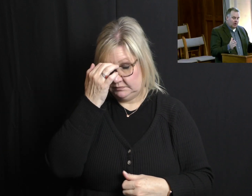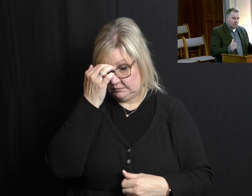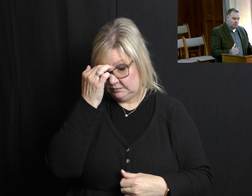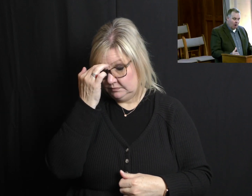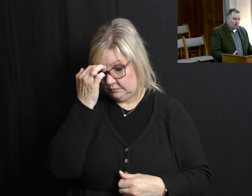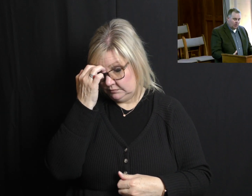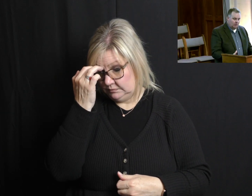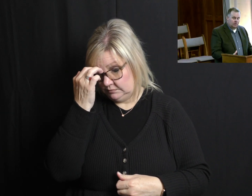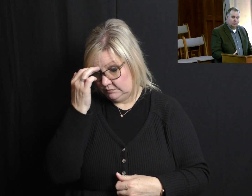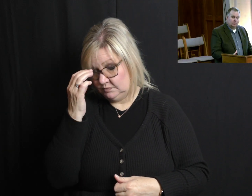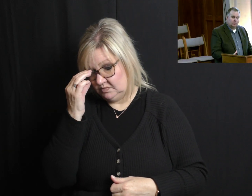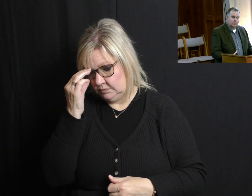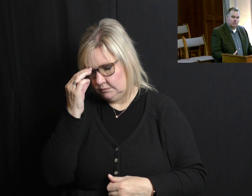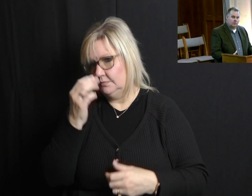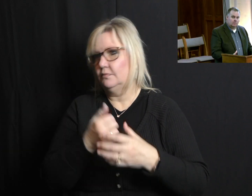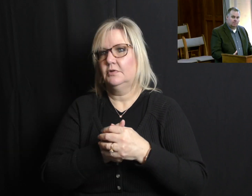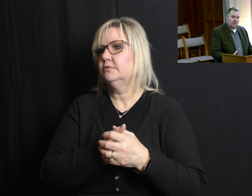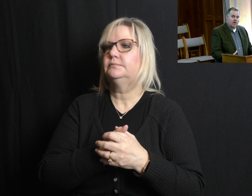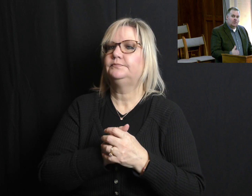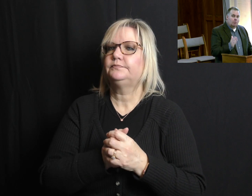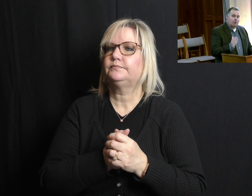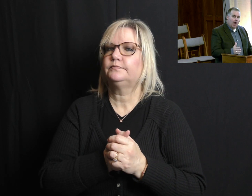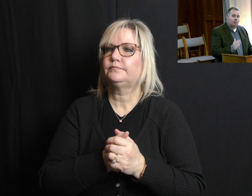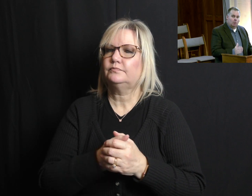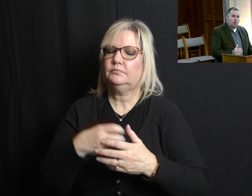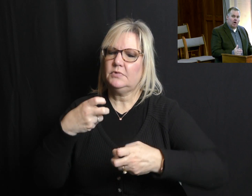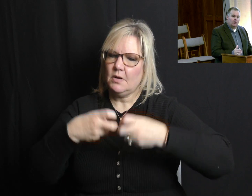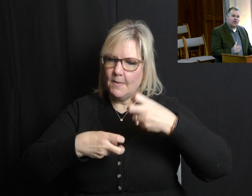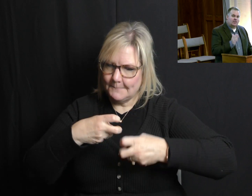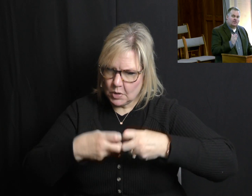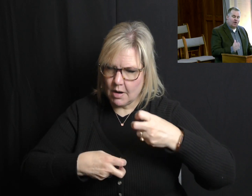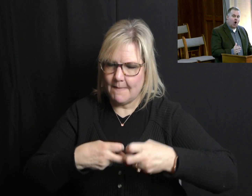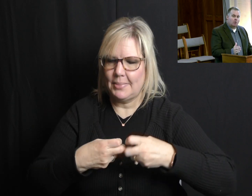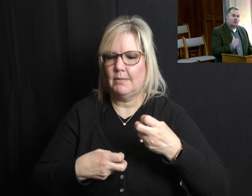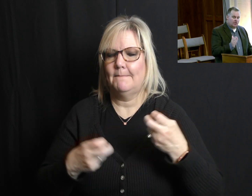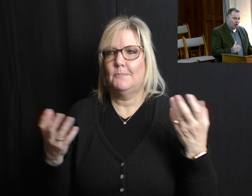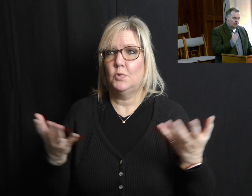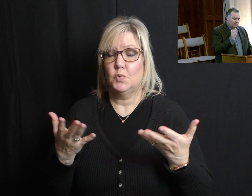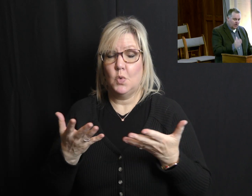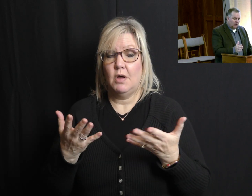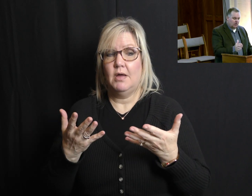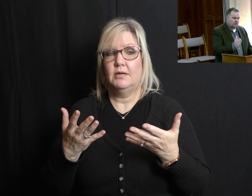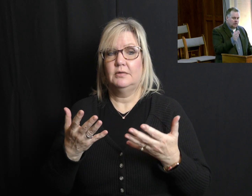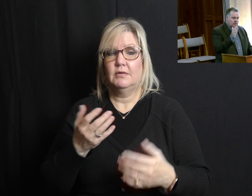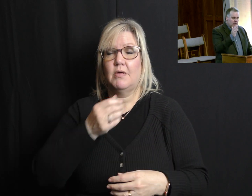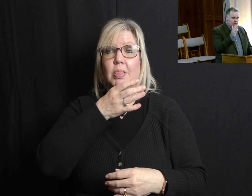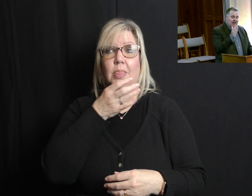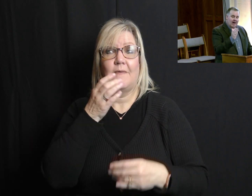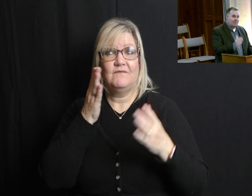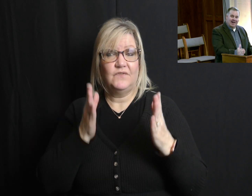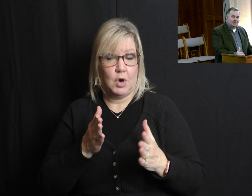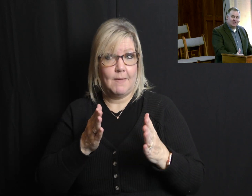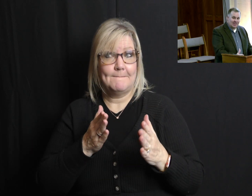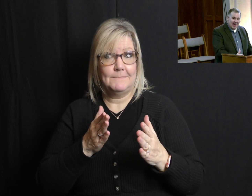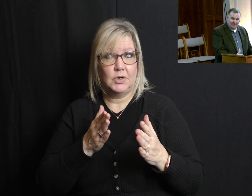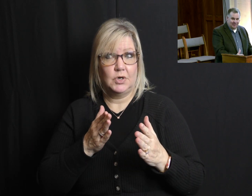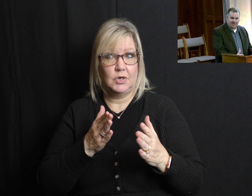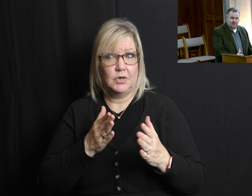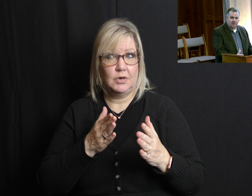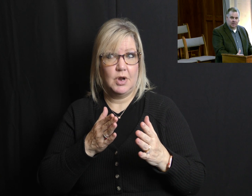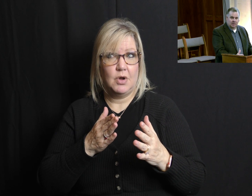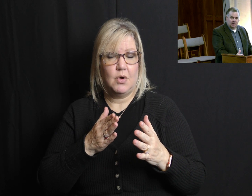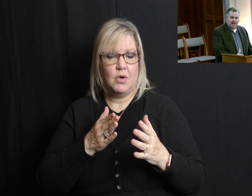bigger barns. The problem was that the farmer thought first about